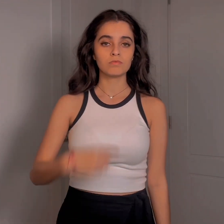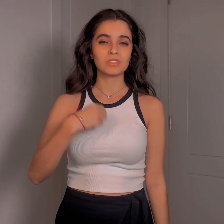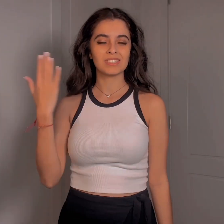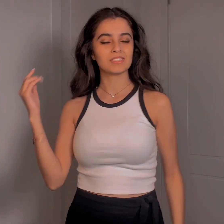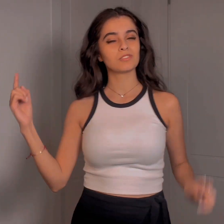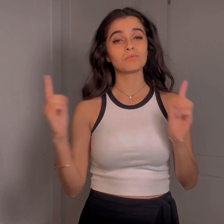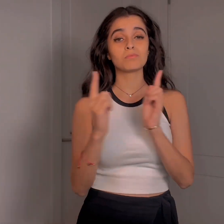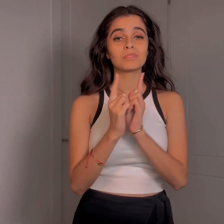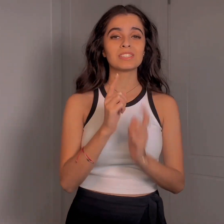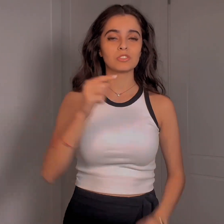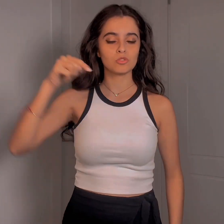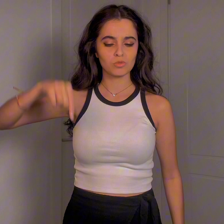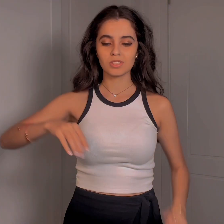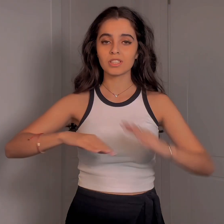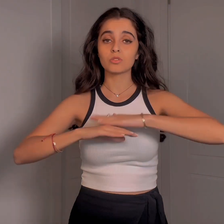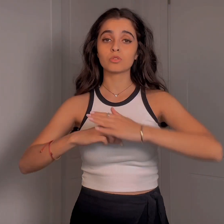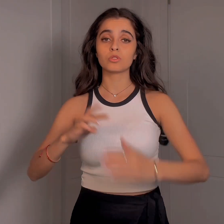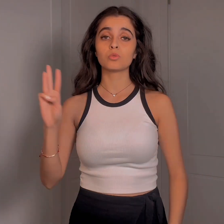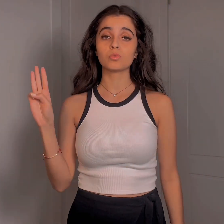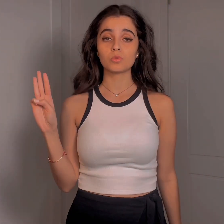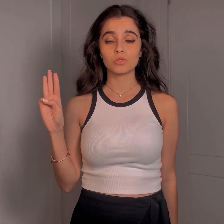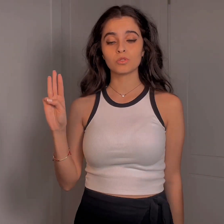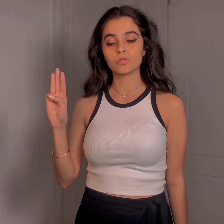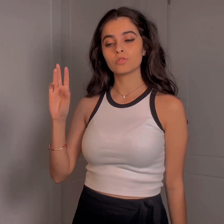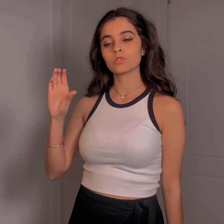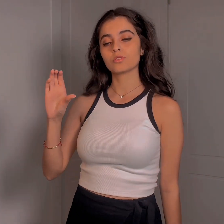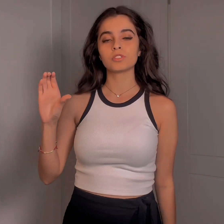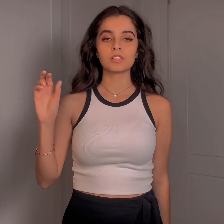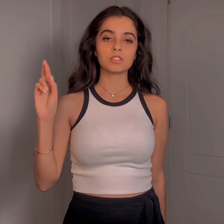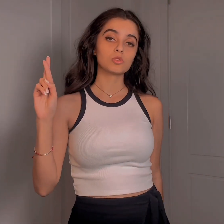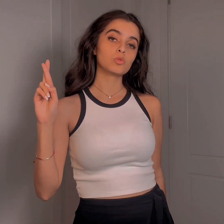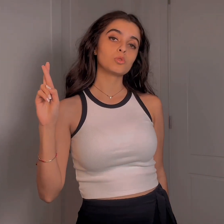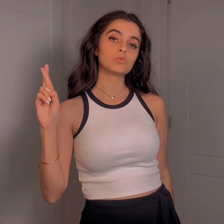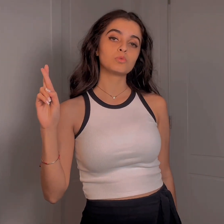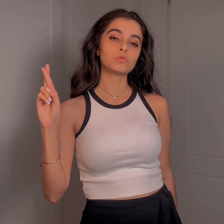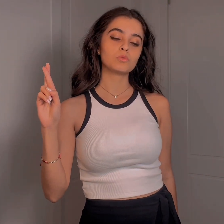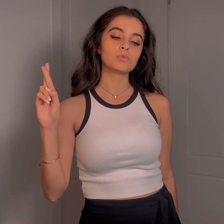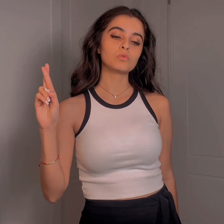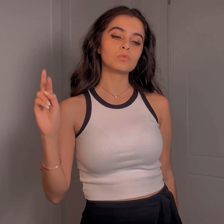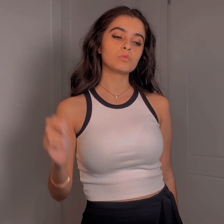favorite. I used to meet you down on Woods Creek Road.